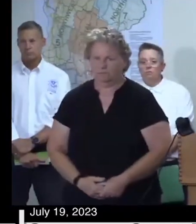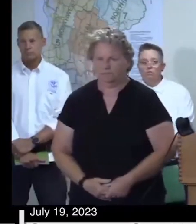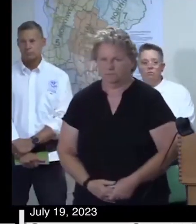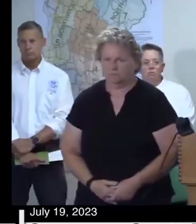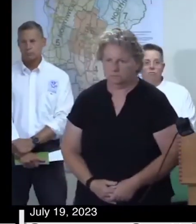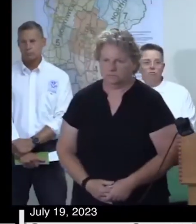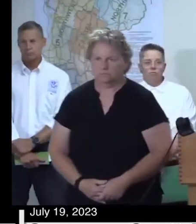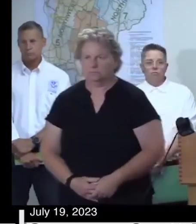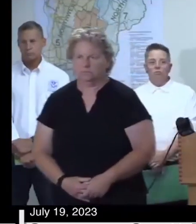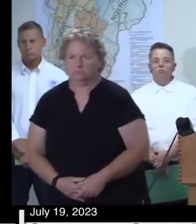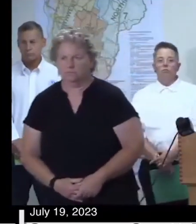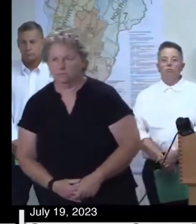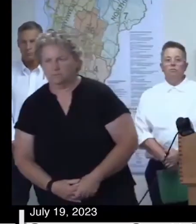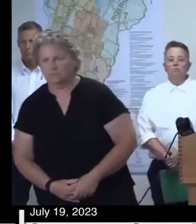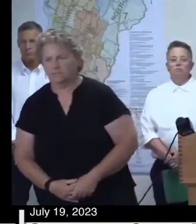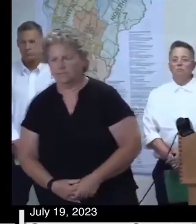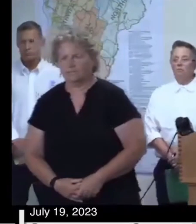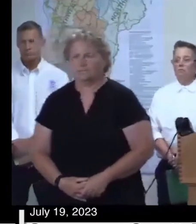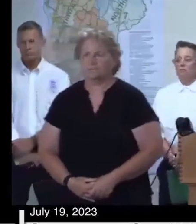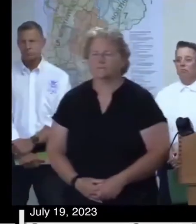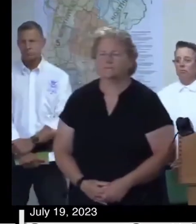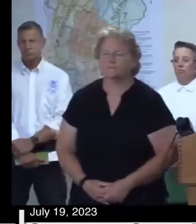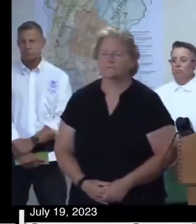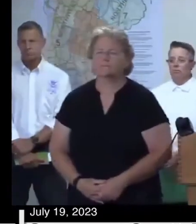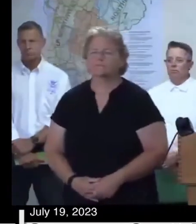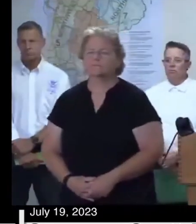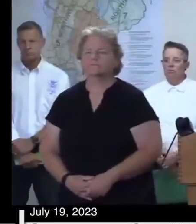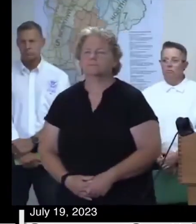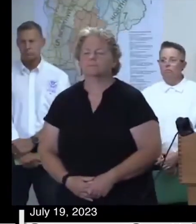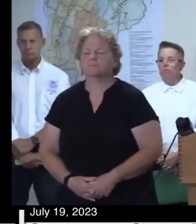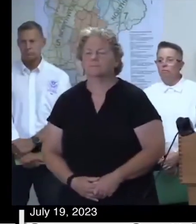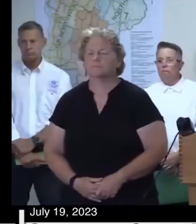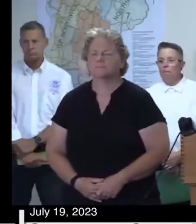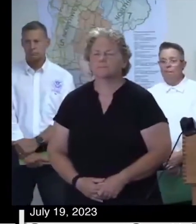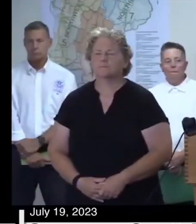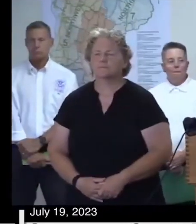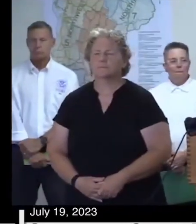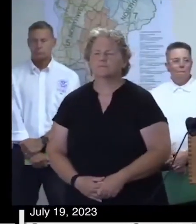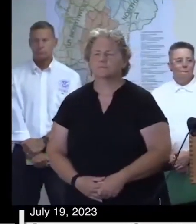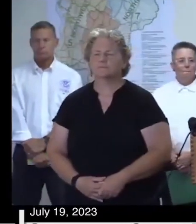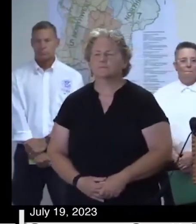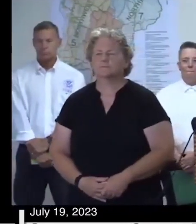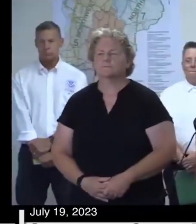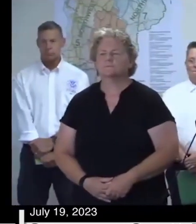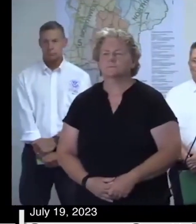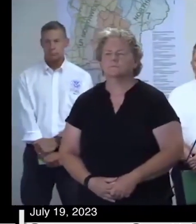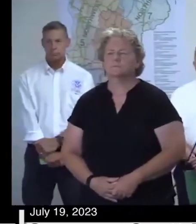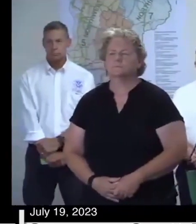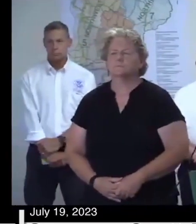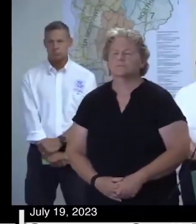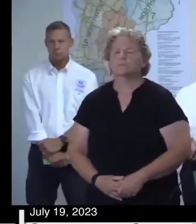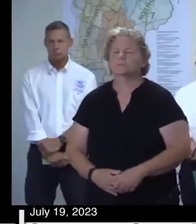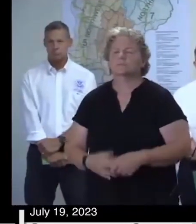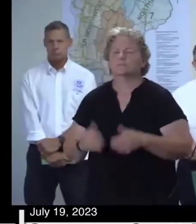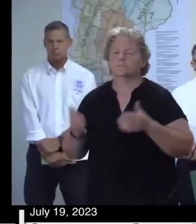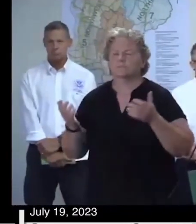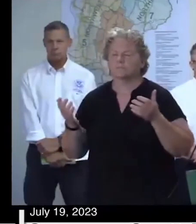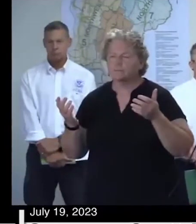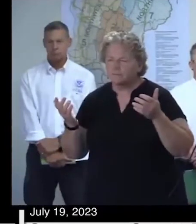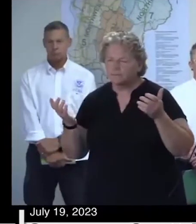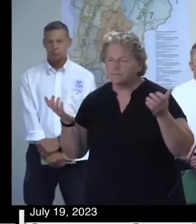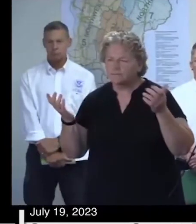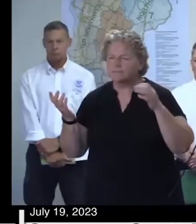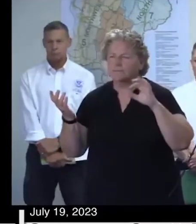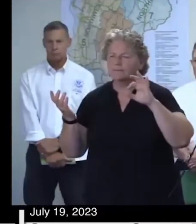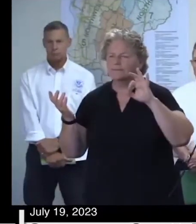management folks just haven't been on the ground. They say that there's a lack of presence there. Do you know if there's plans maybe